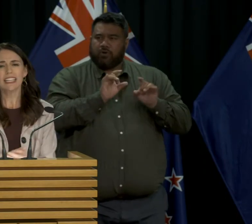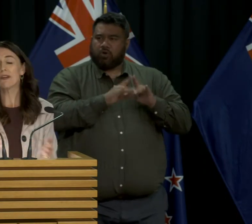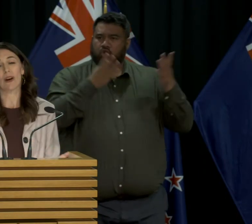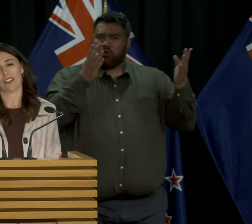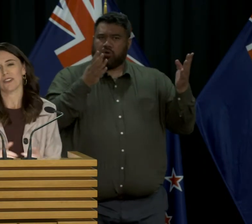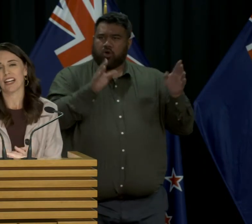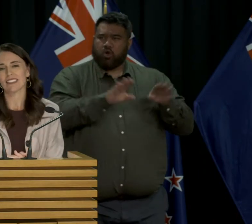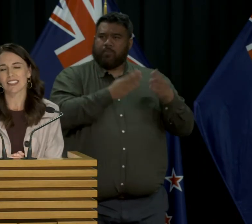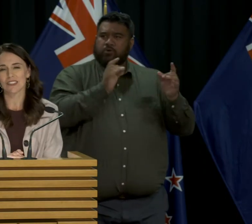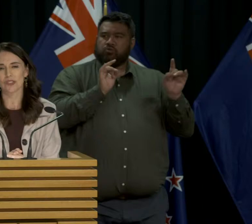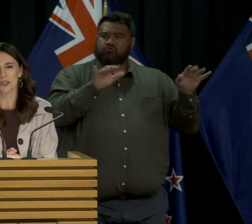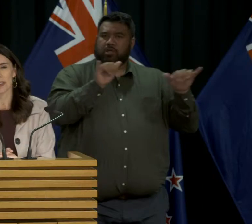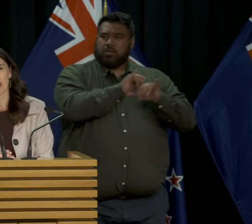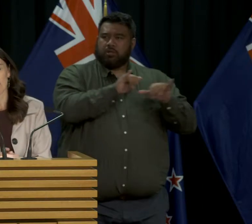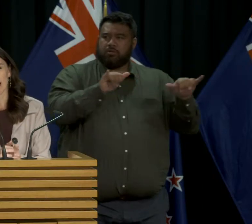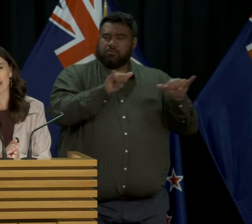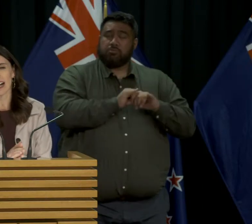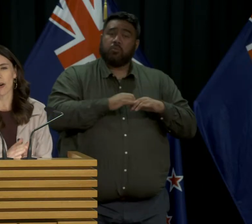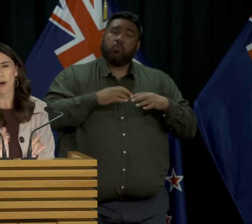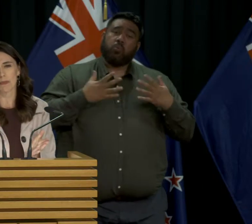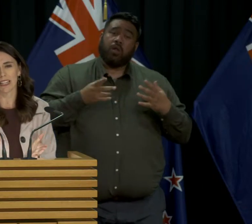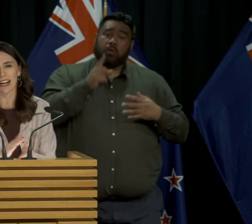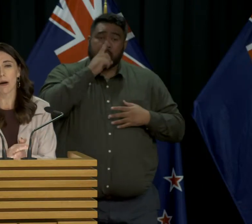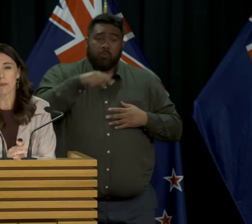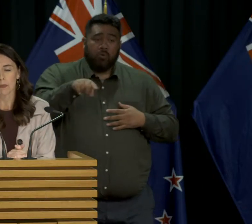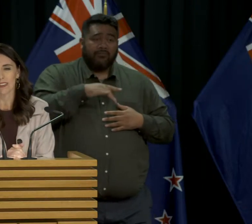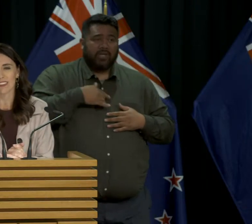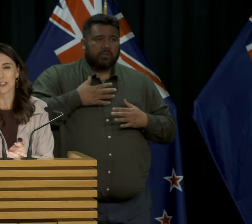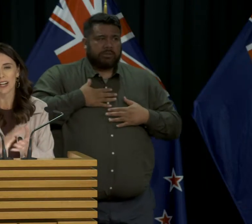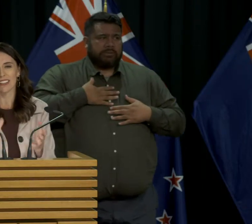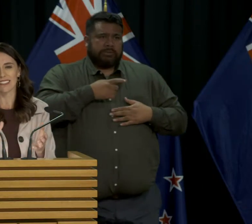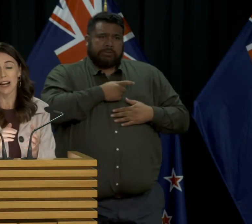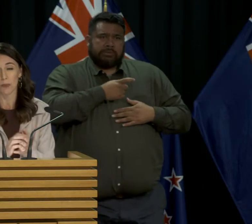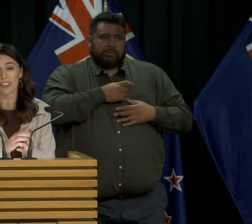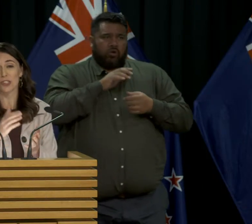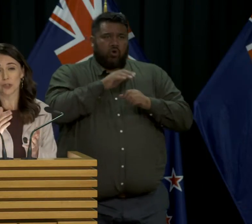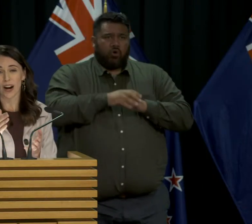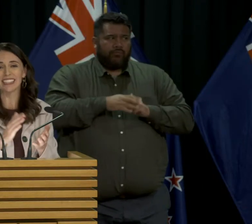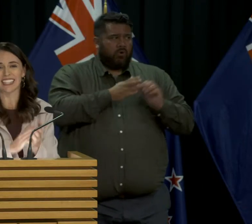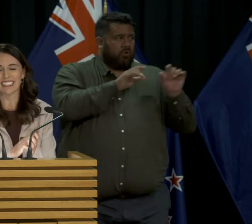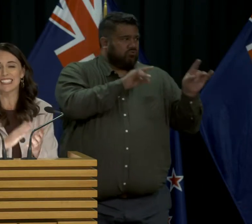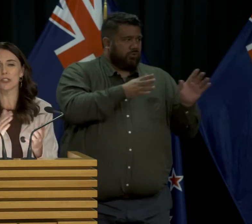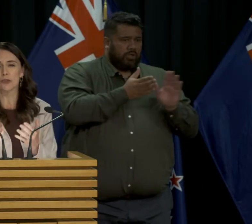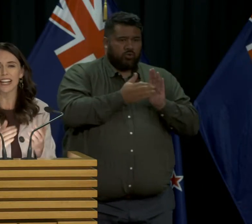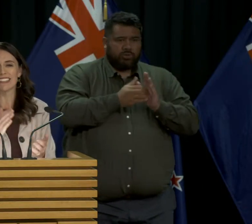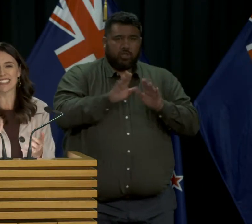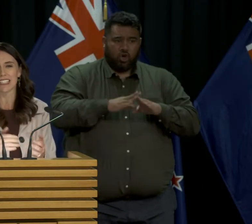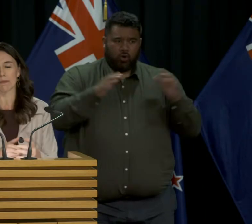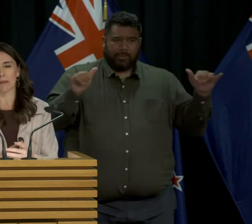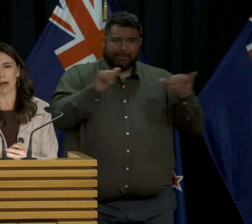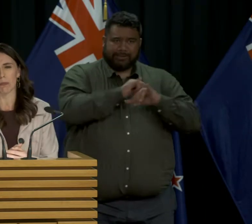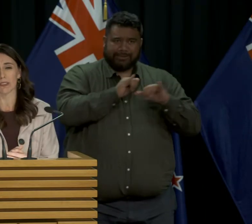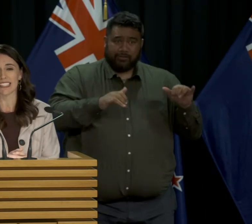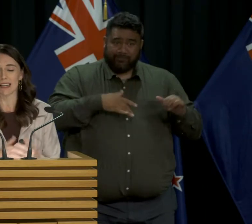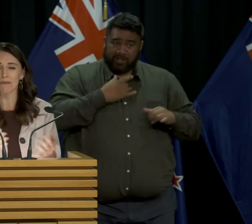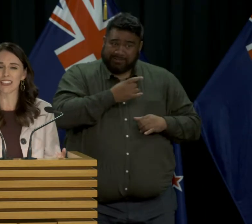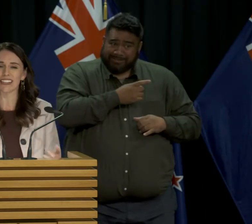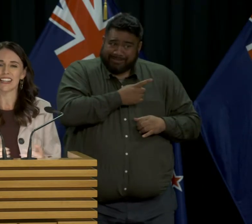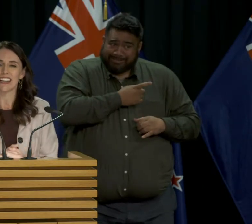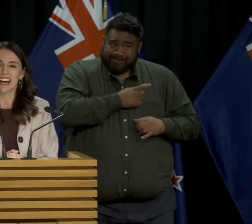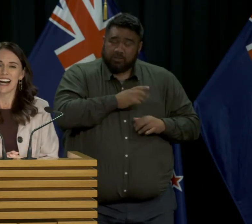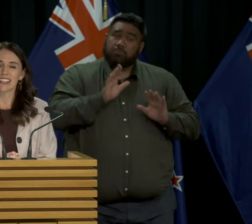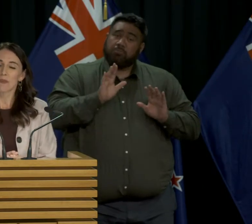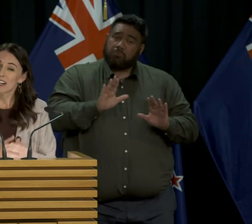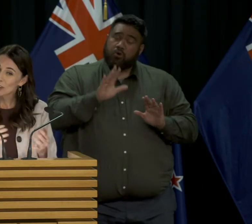share with anyone who has concern about our opening up with with Australia is this trans-Tasman bubble is